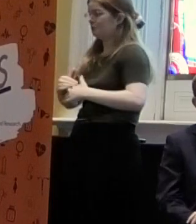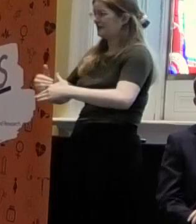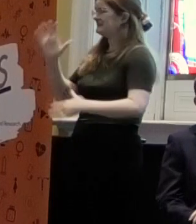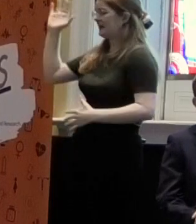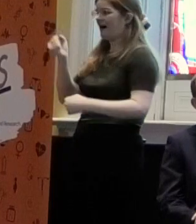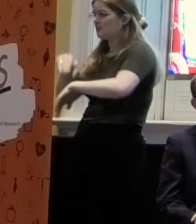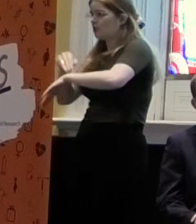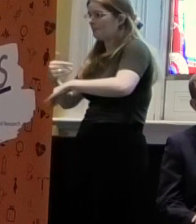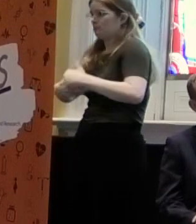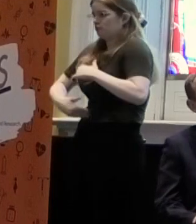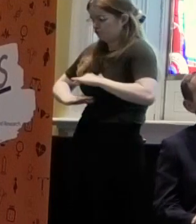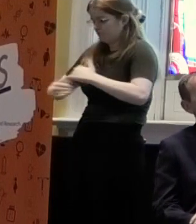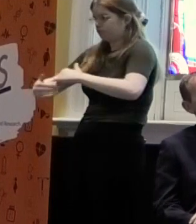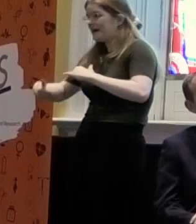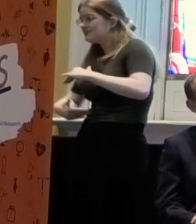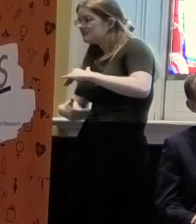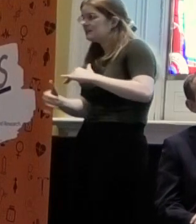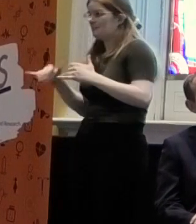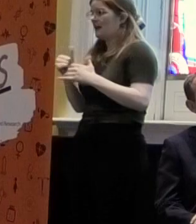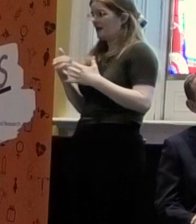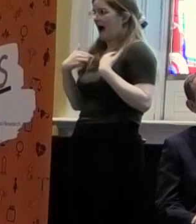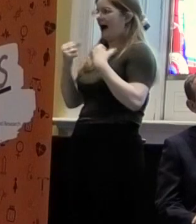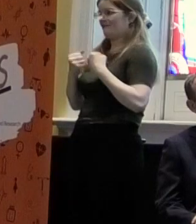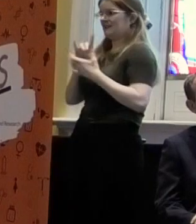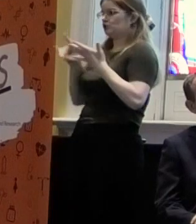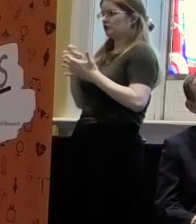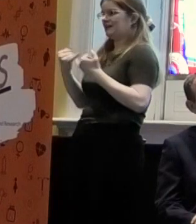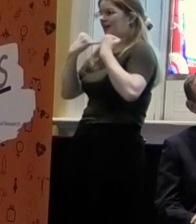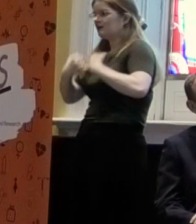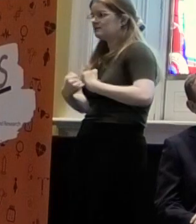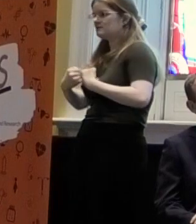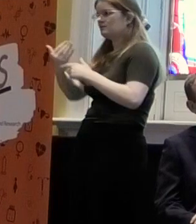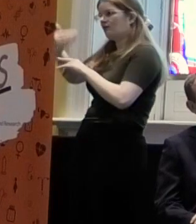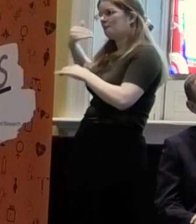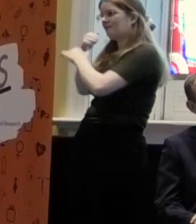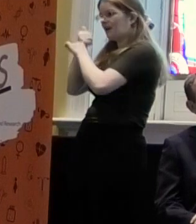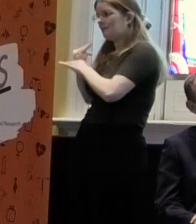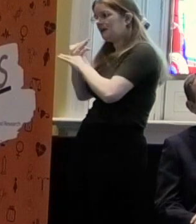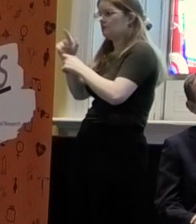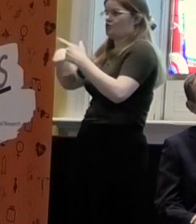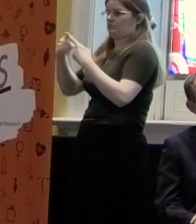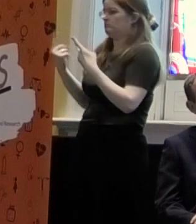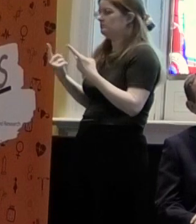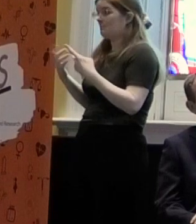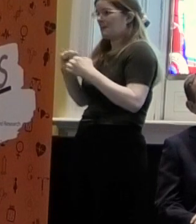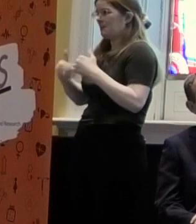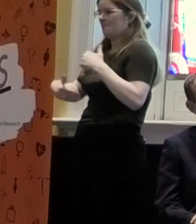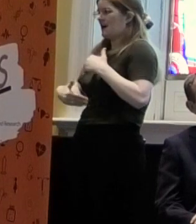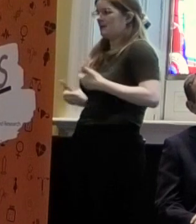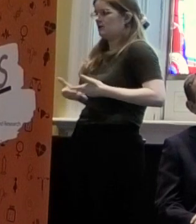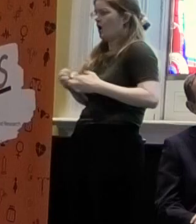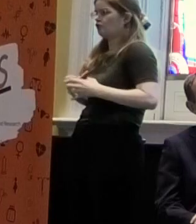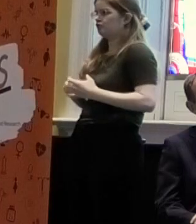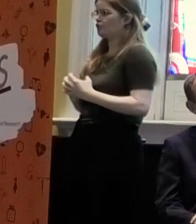issue with their pregnancy, for example, have an underlying medical condition or an underlying problem with fetal development